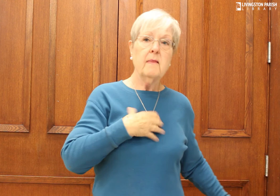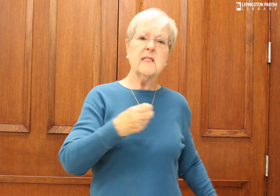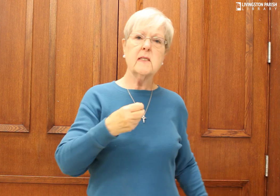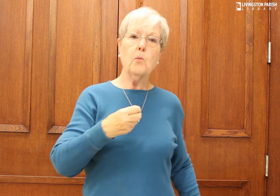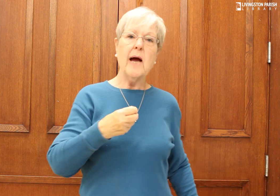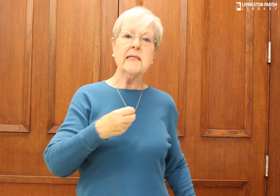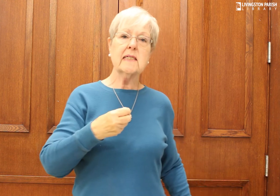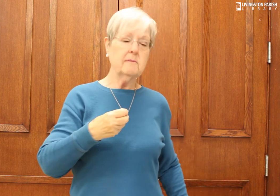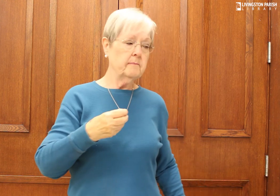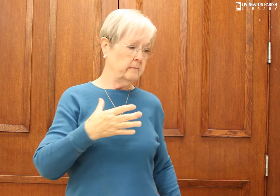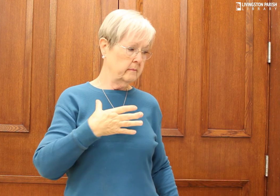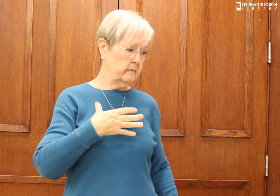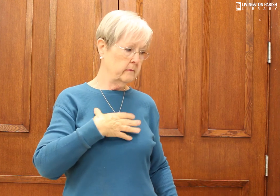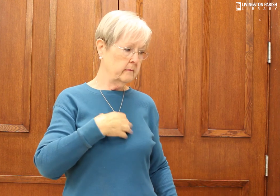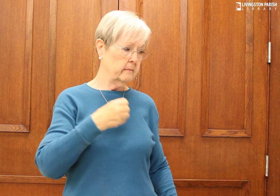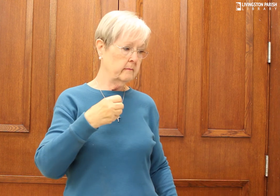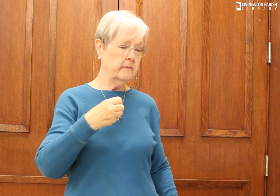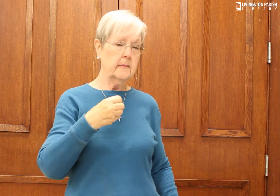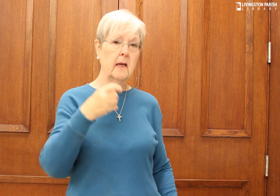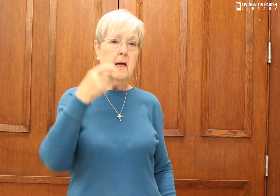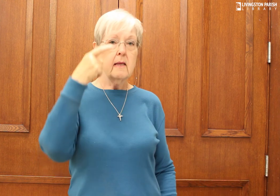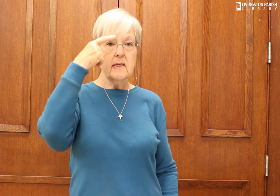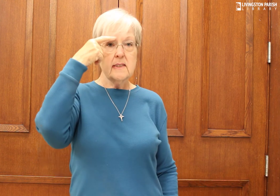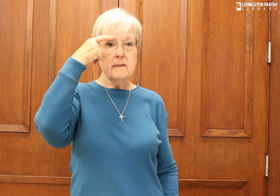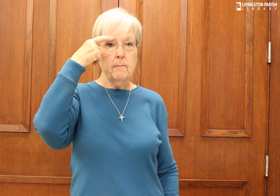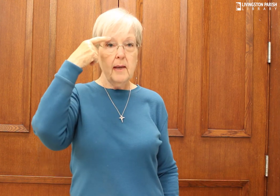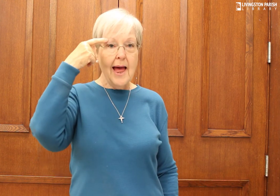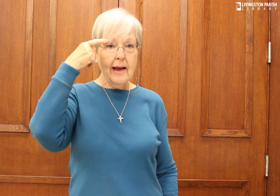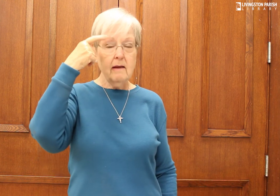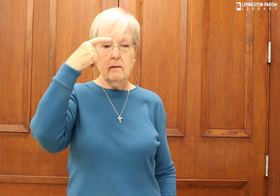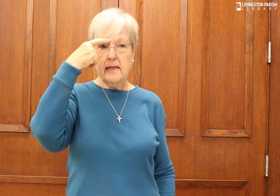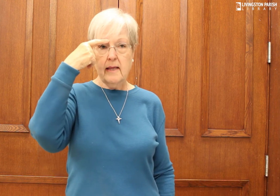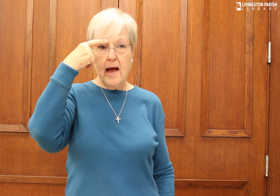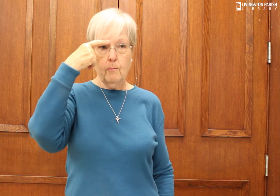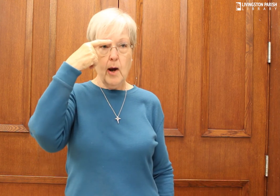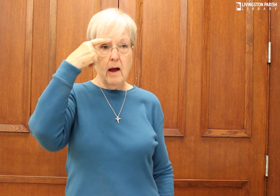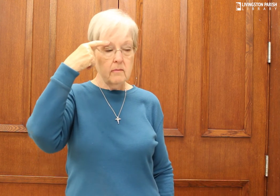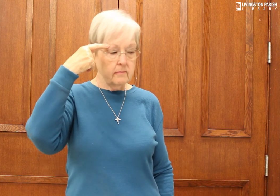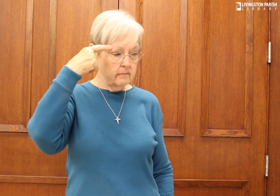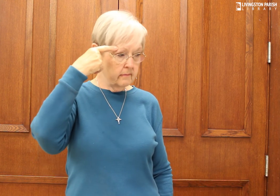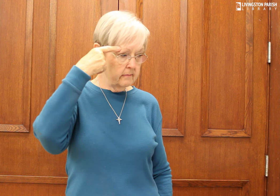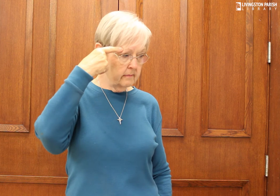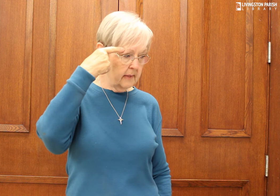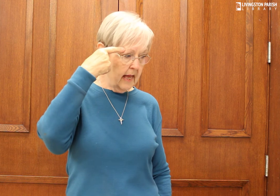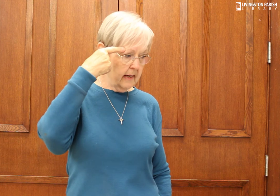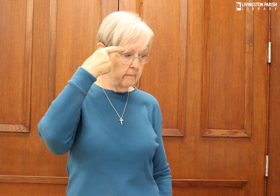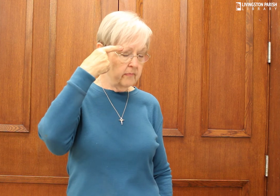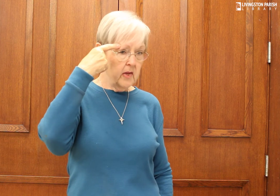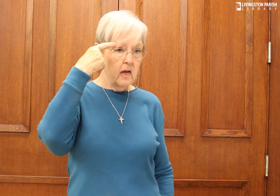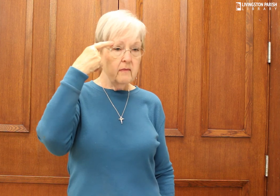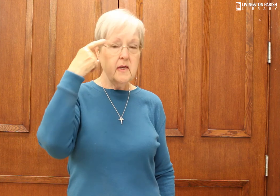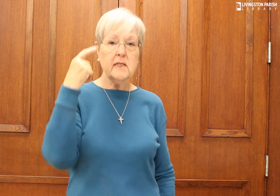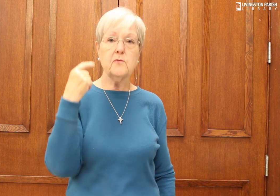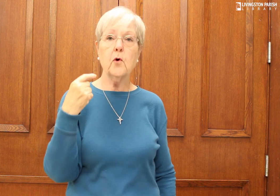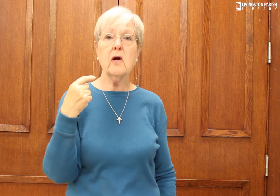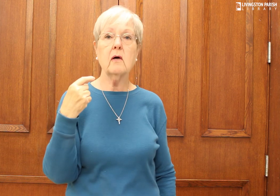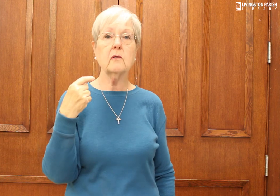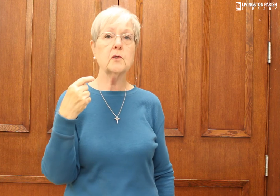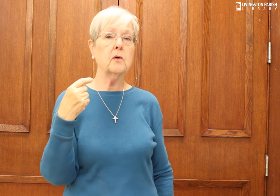This is white. This is black, like the eyebrow. Black. The next four colors are